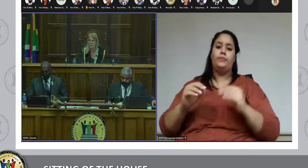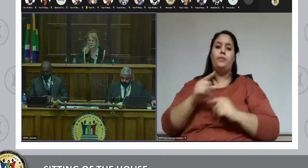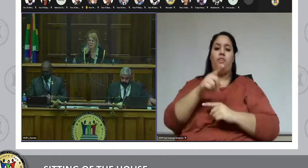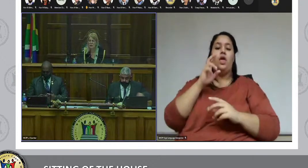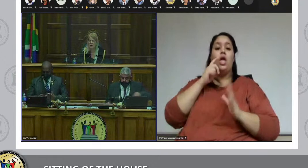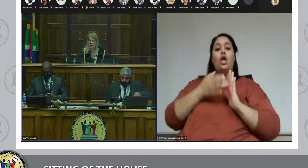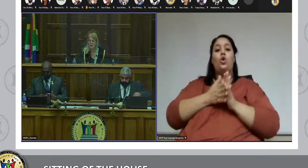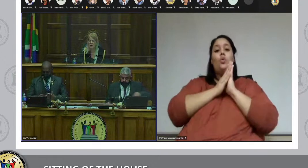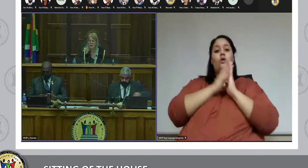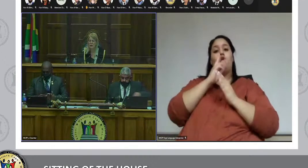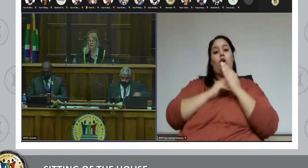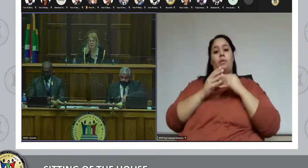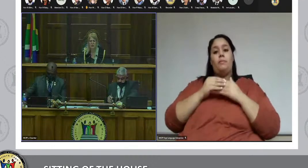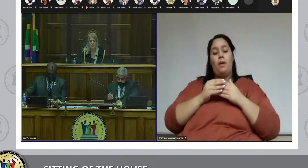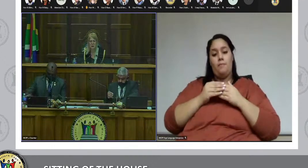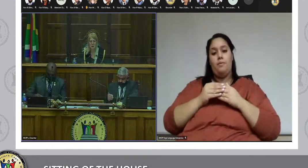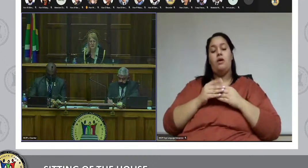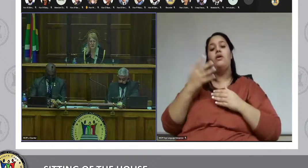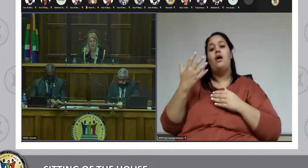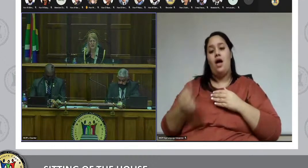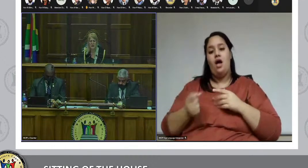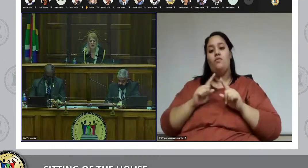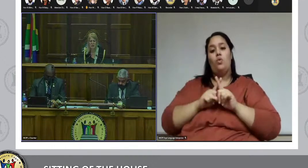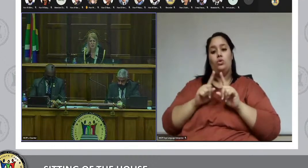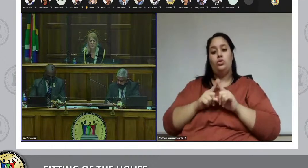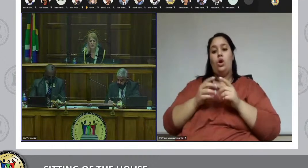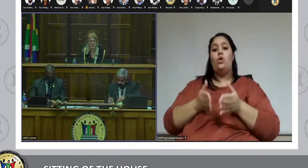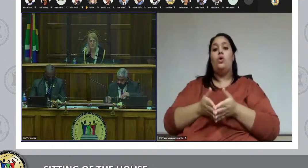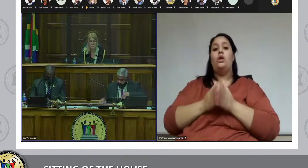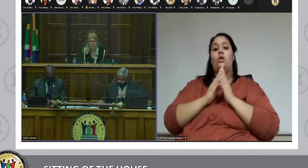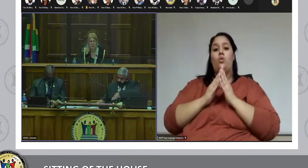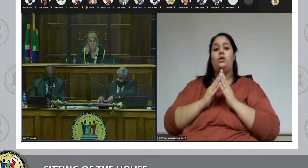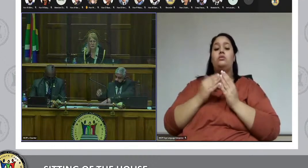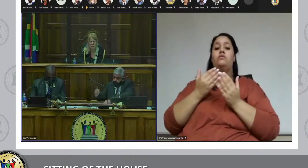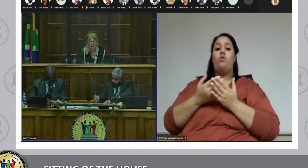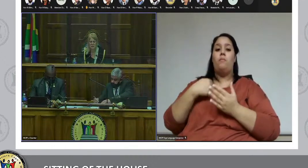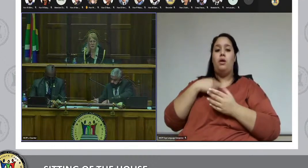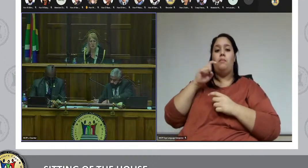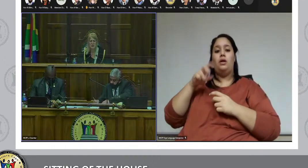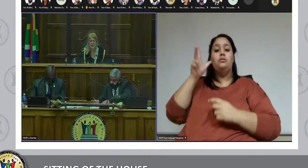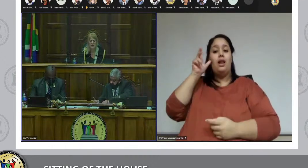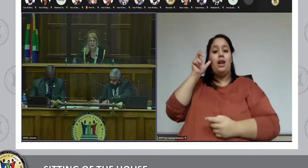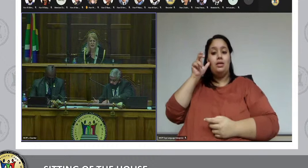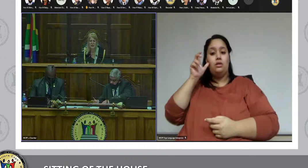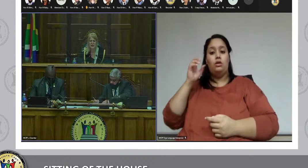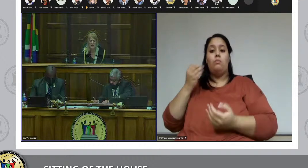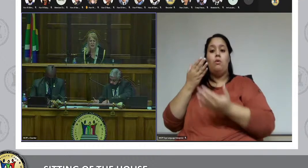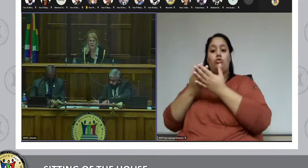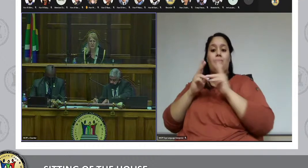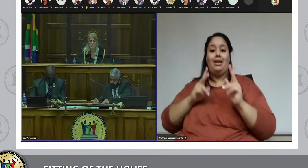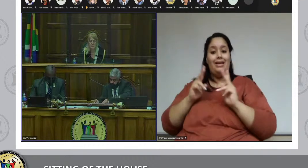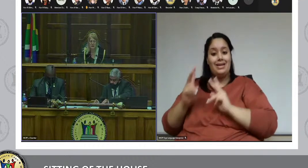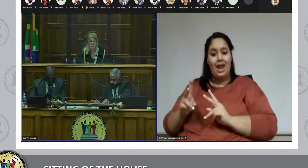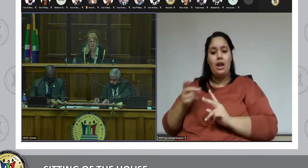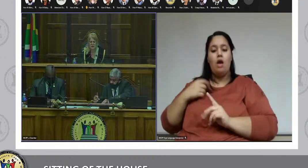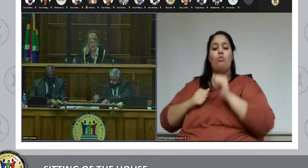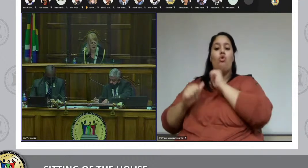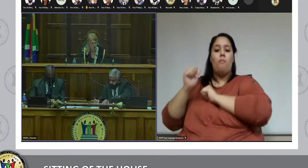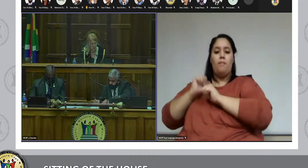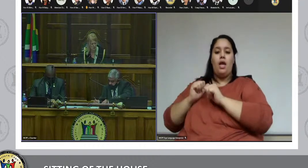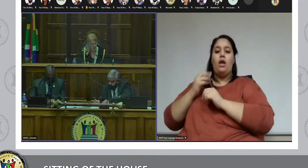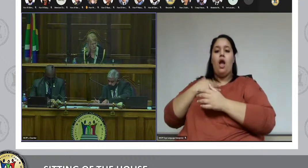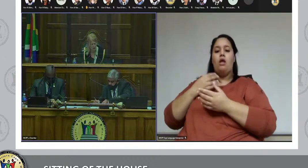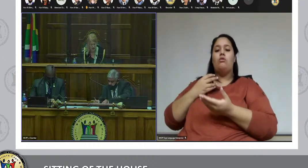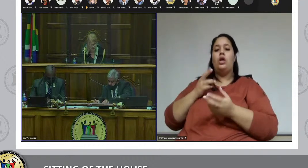request, Honourable Member. There will also been a request for me to listen to that motion again. I will revert at the next